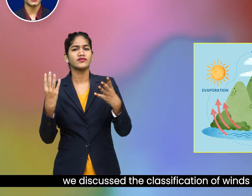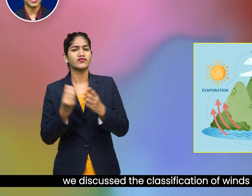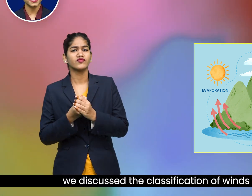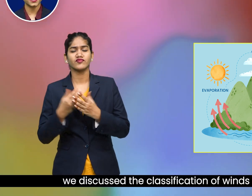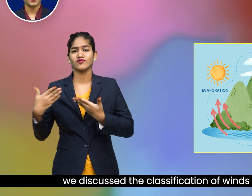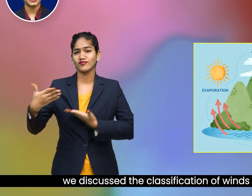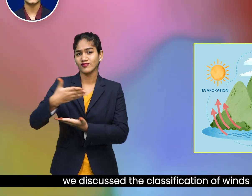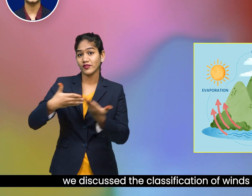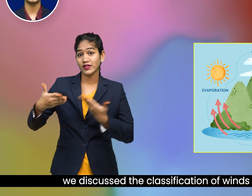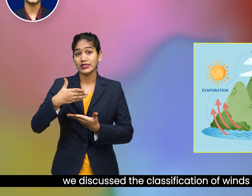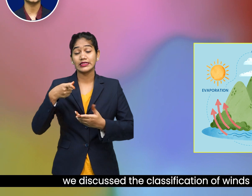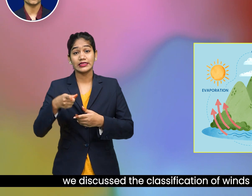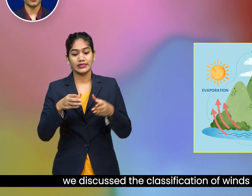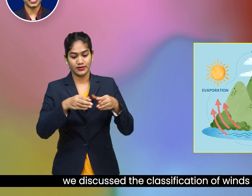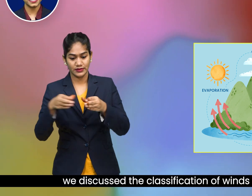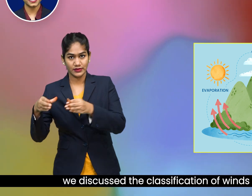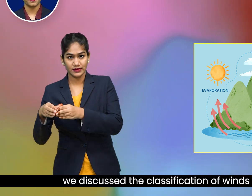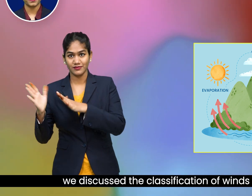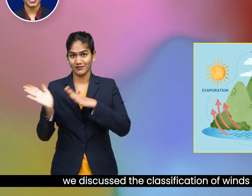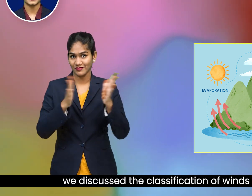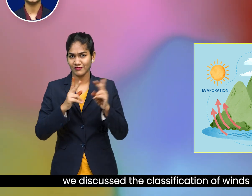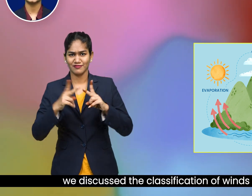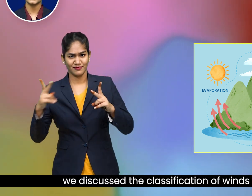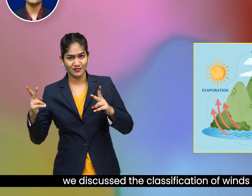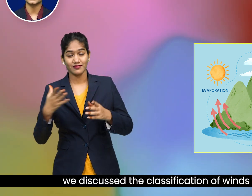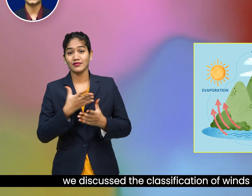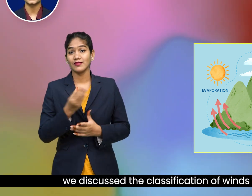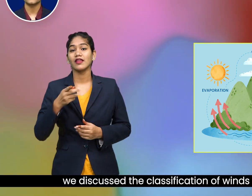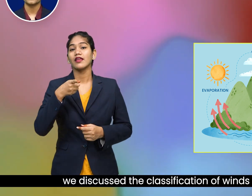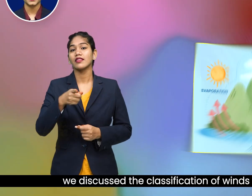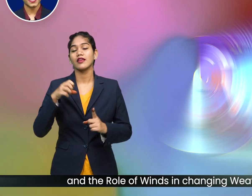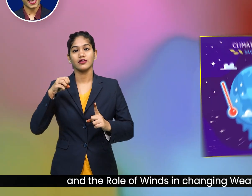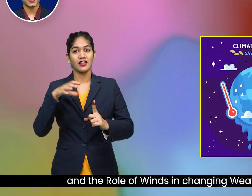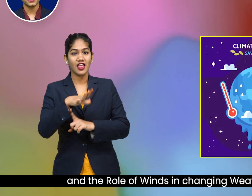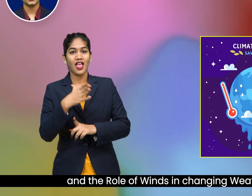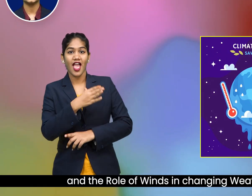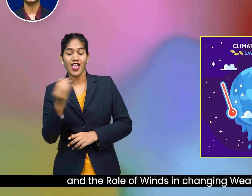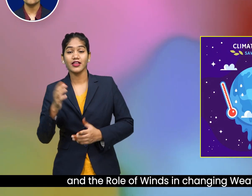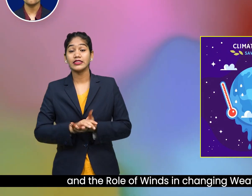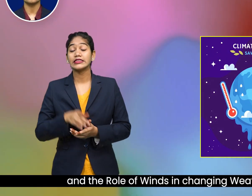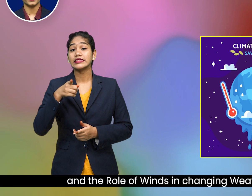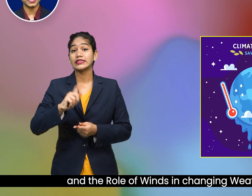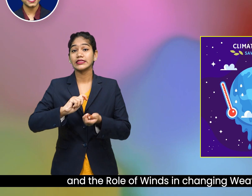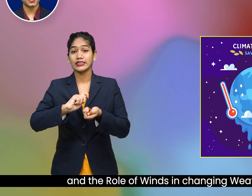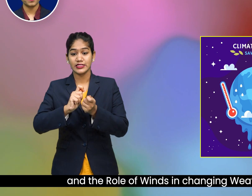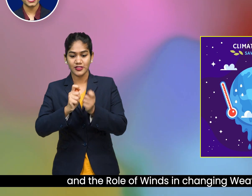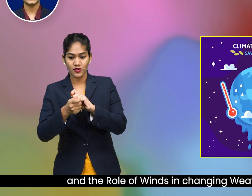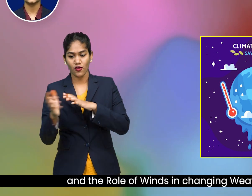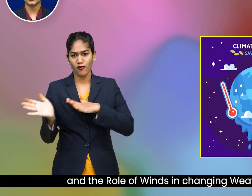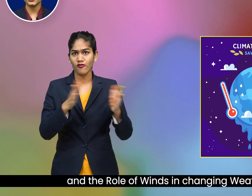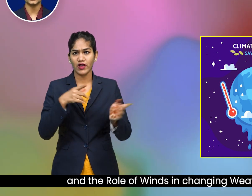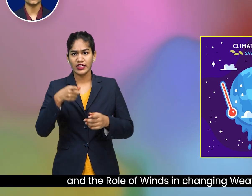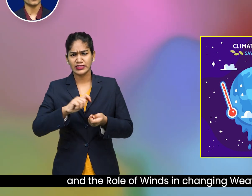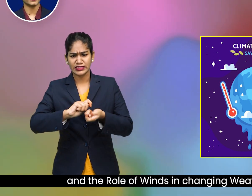we discussed the classification of winds and their effects and the role of winds